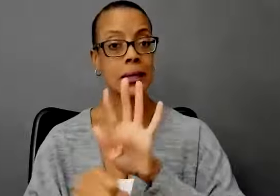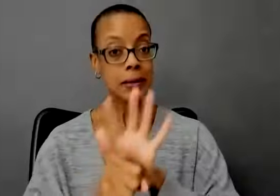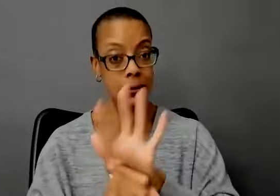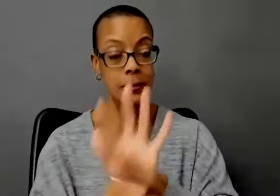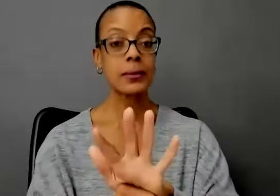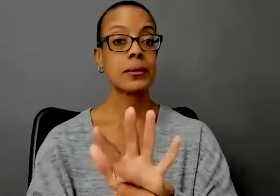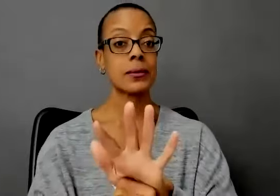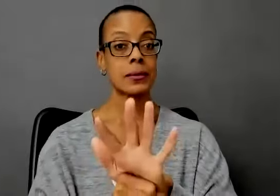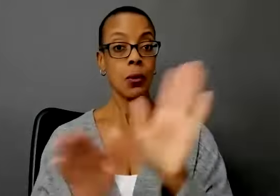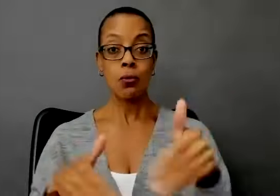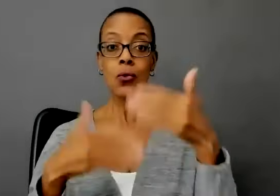a holistic support.